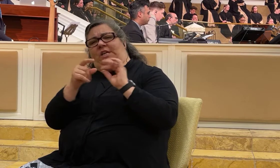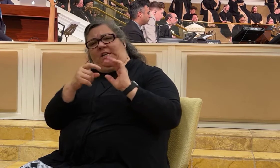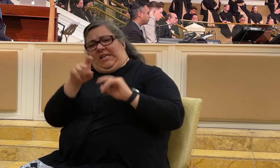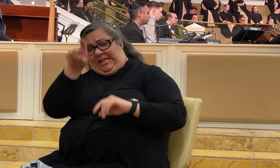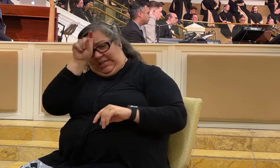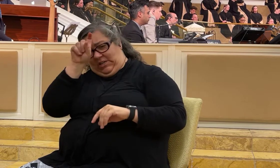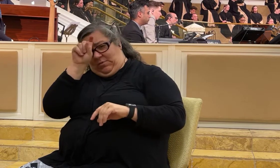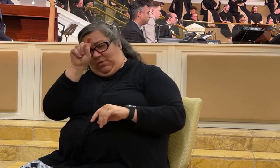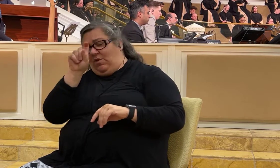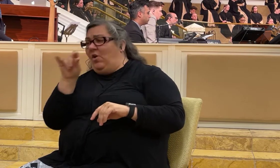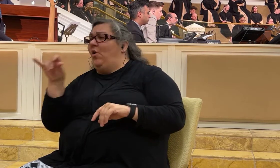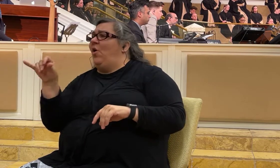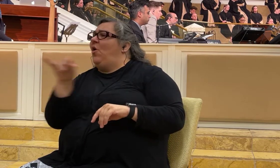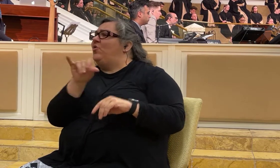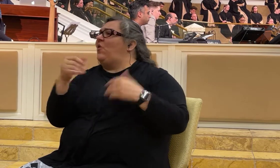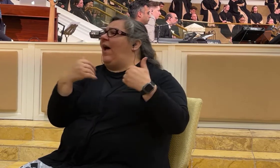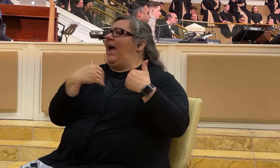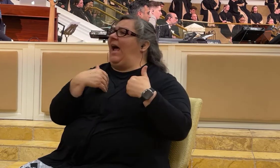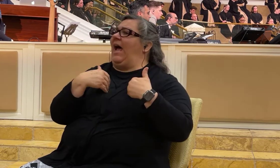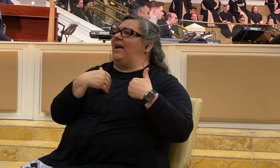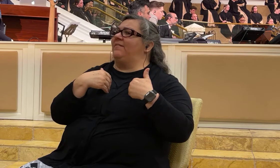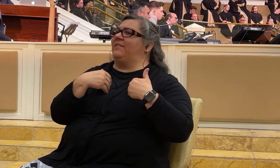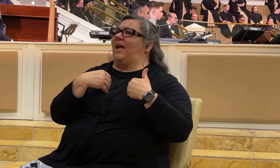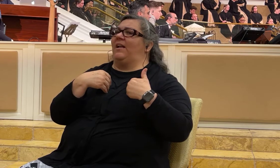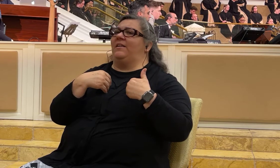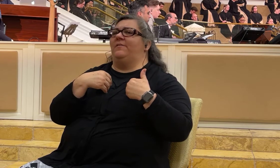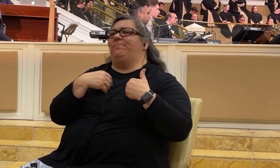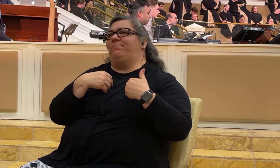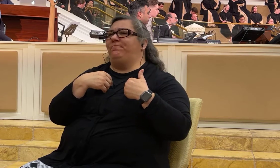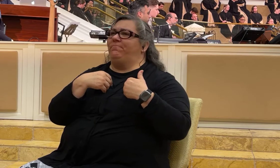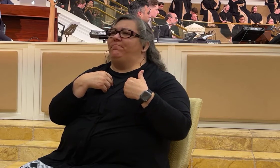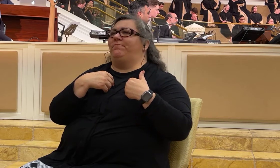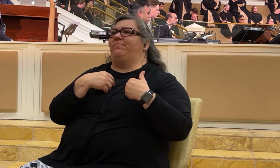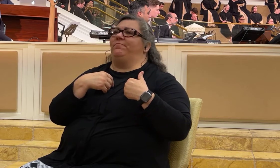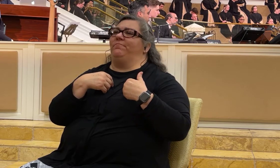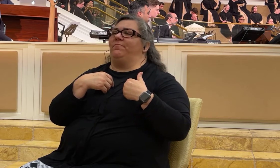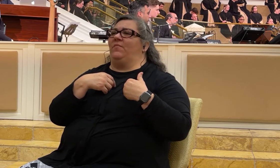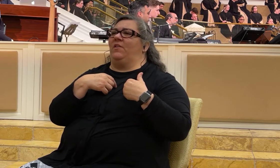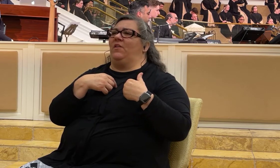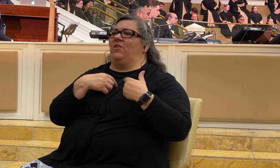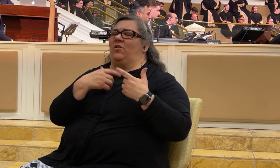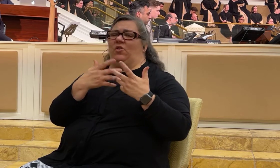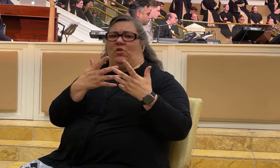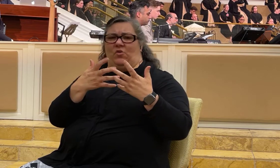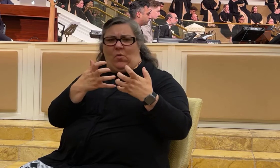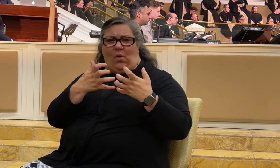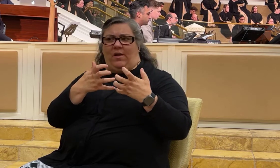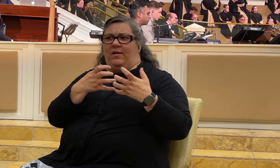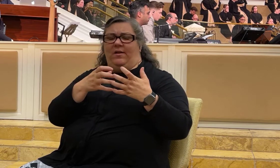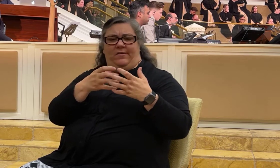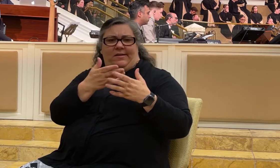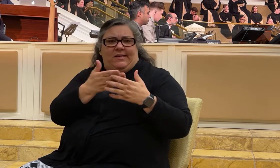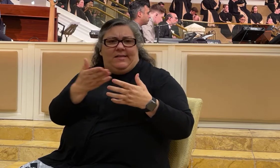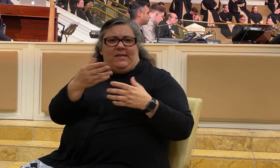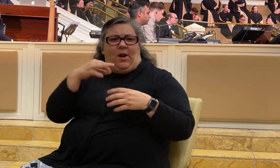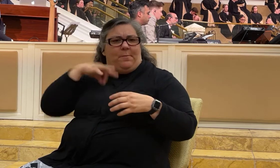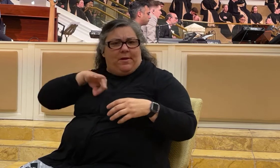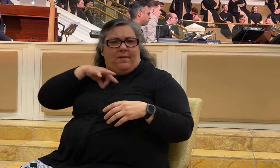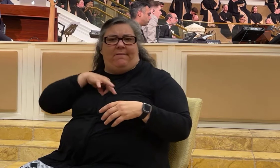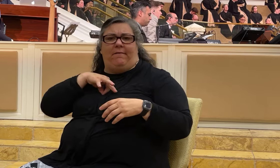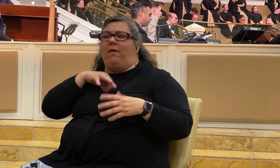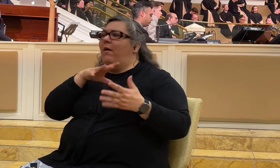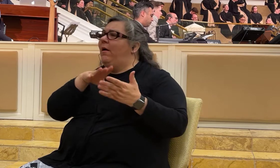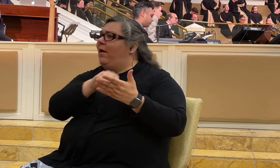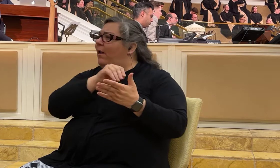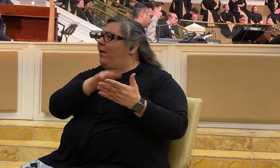it also has that depraved side to it. There's useful things there, like they